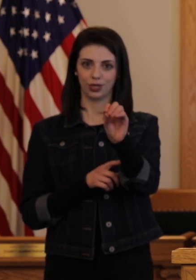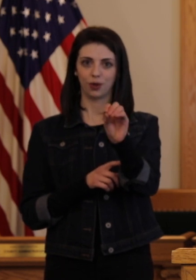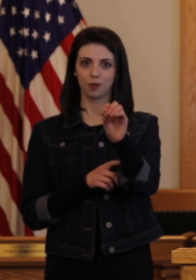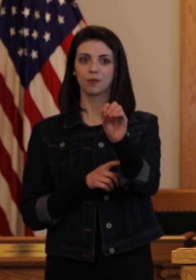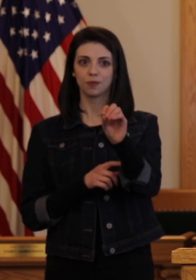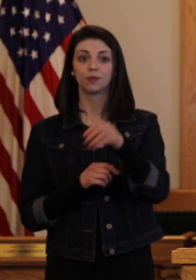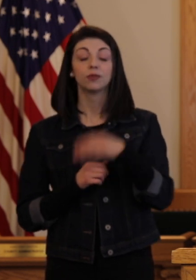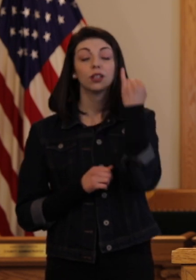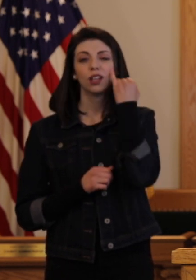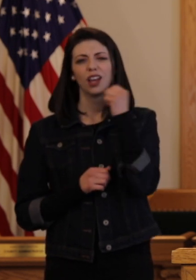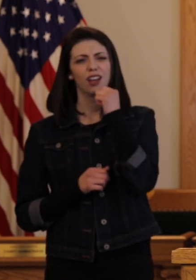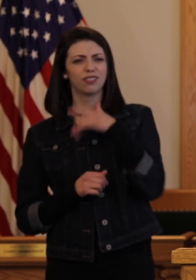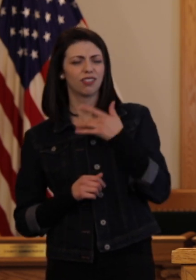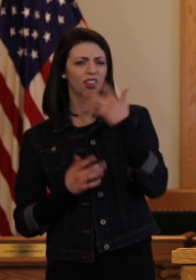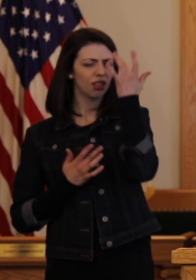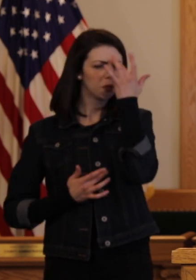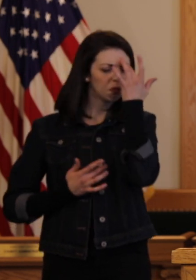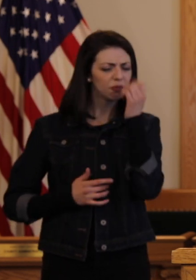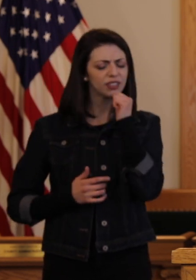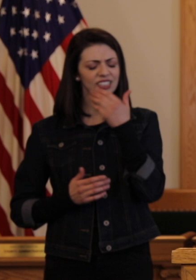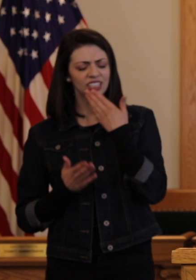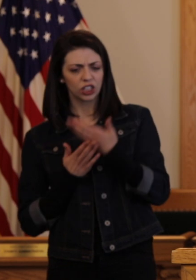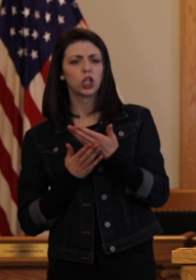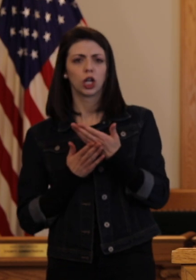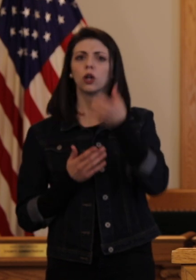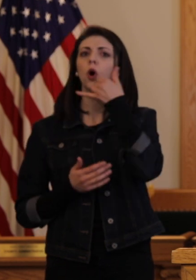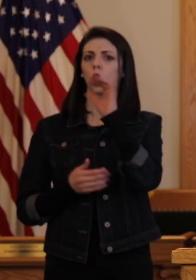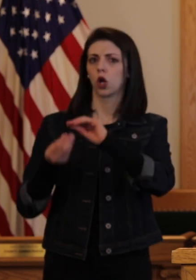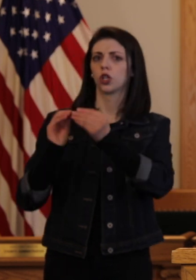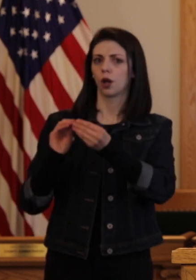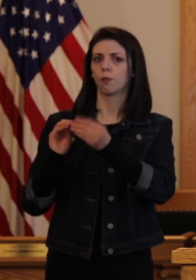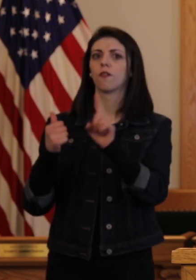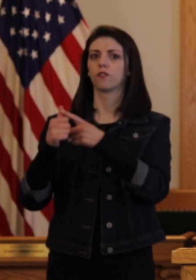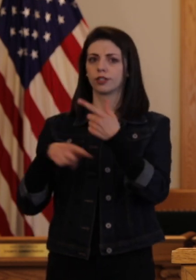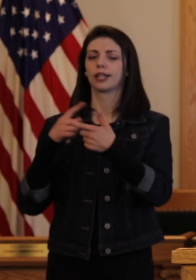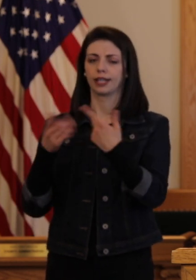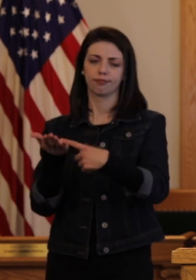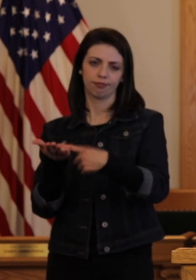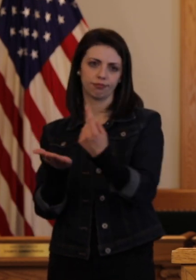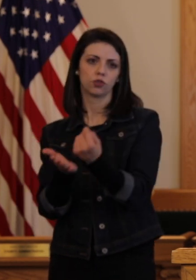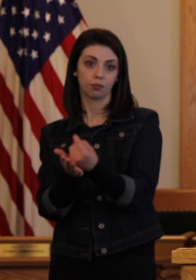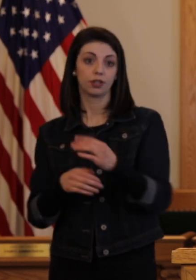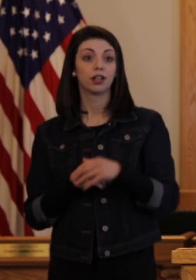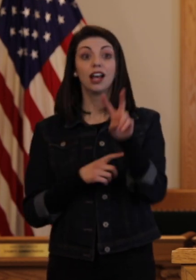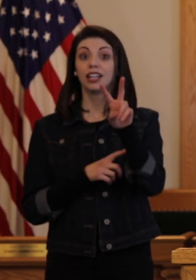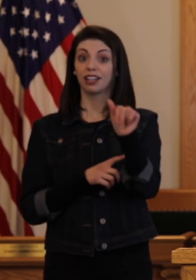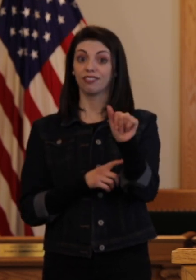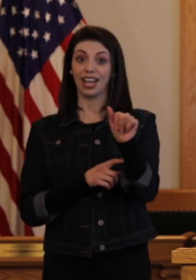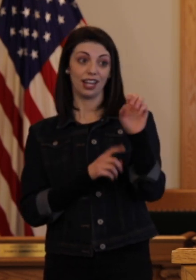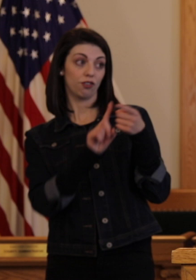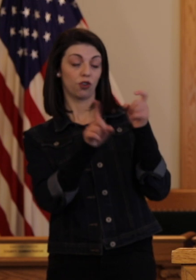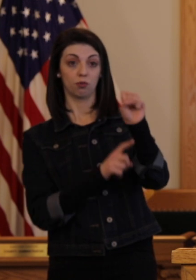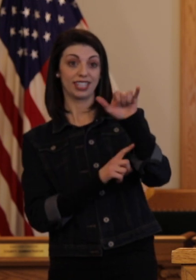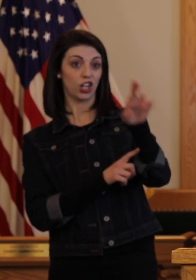315-207-0120 if you are not feeling well to discuss steps for treatment. The VA hospital in Syracuse is not allowing people to